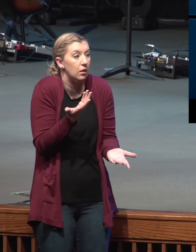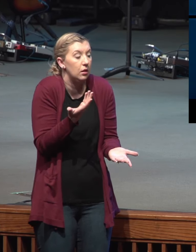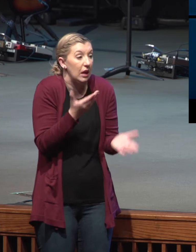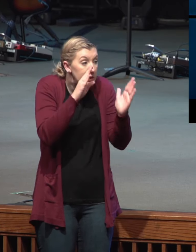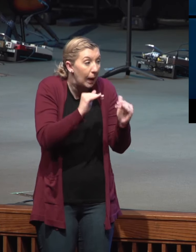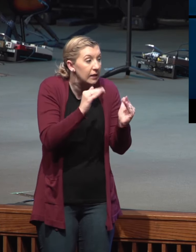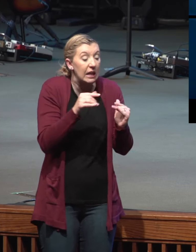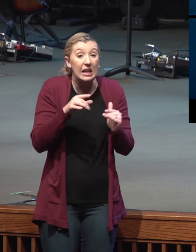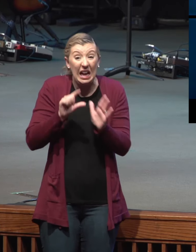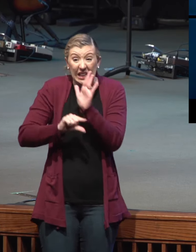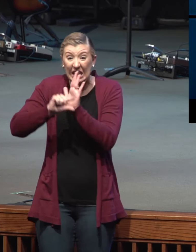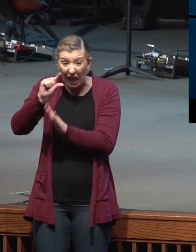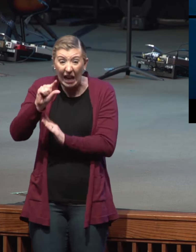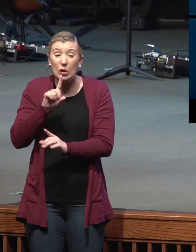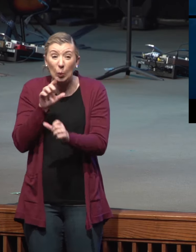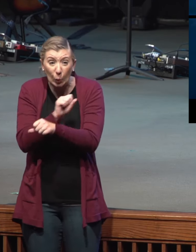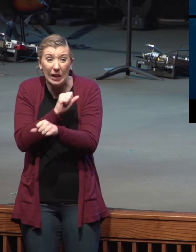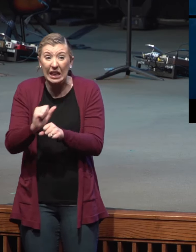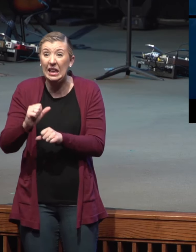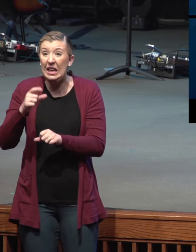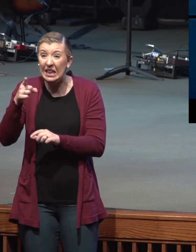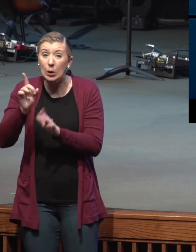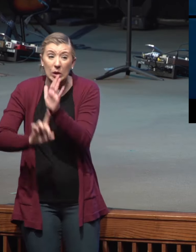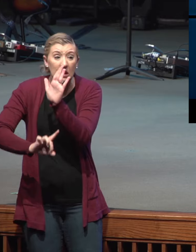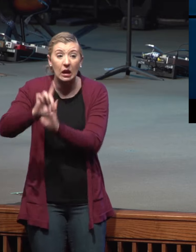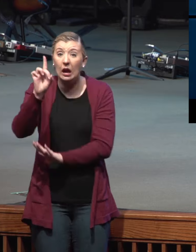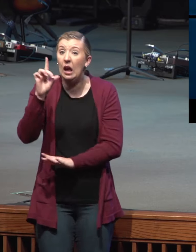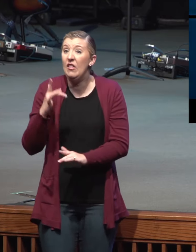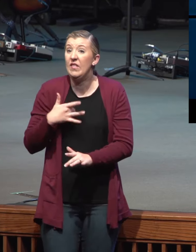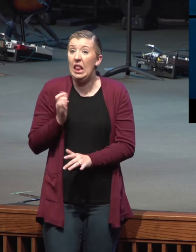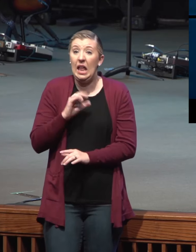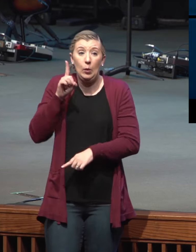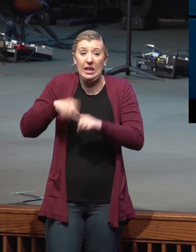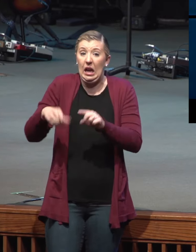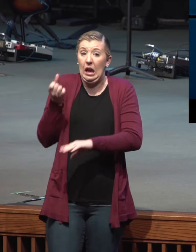Goliath really did appear to be invincible.